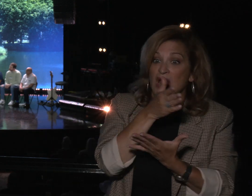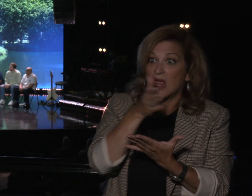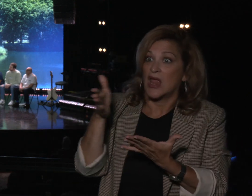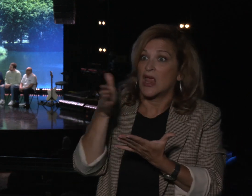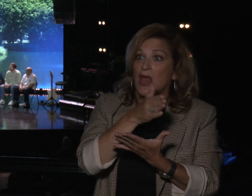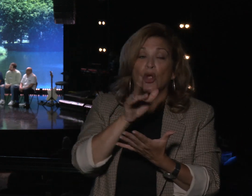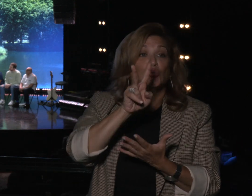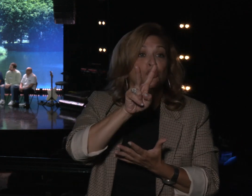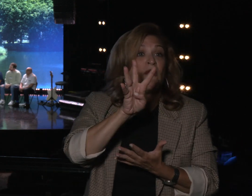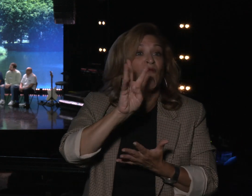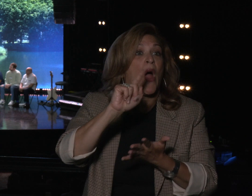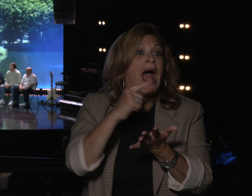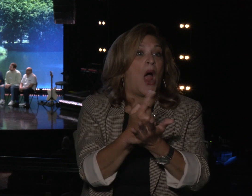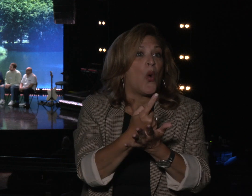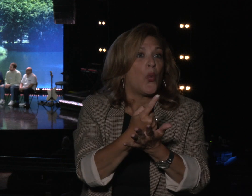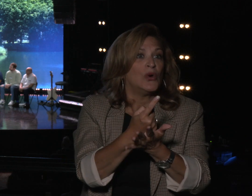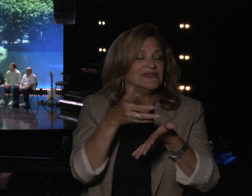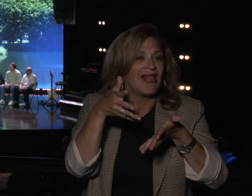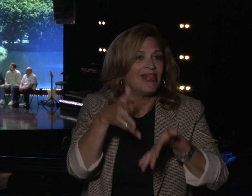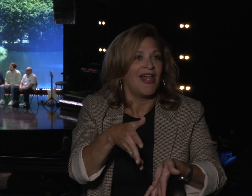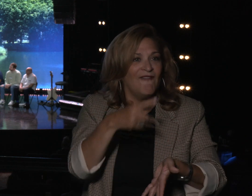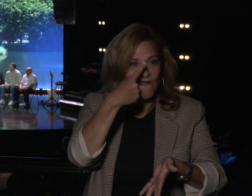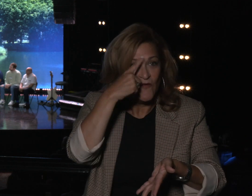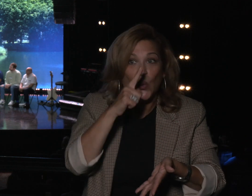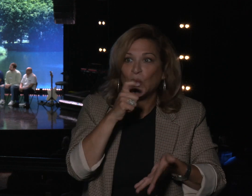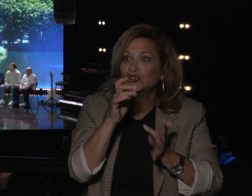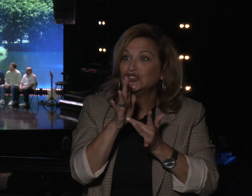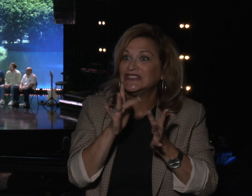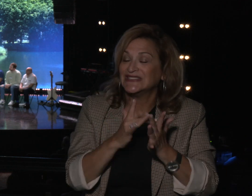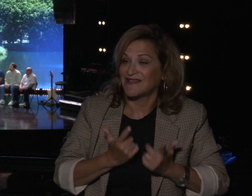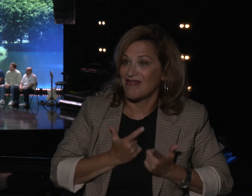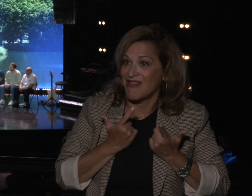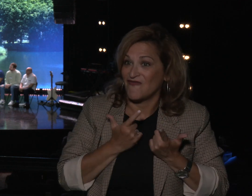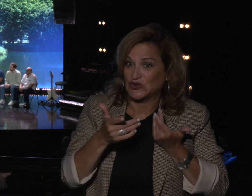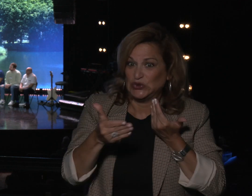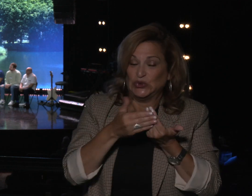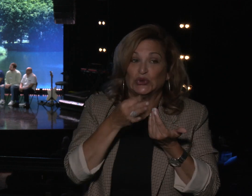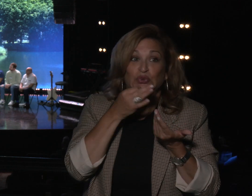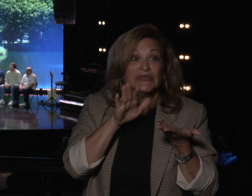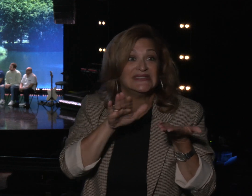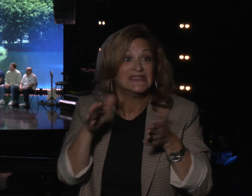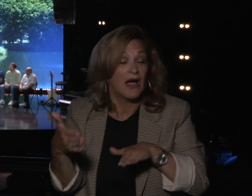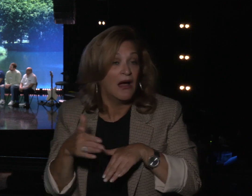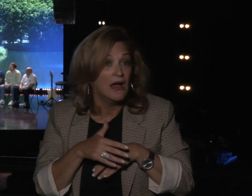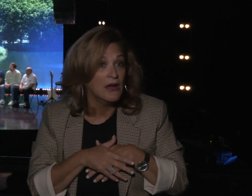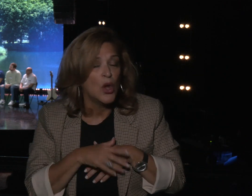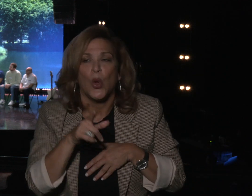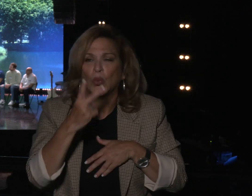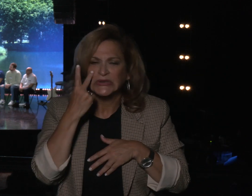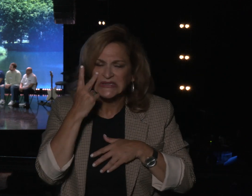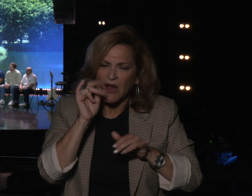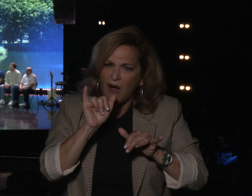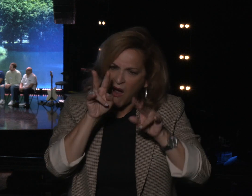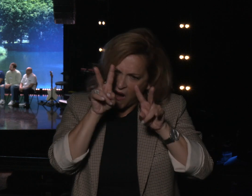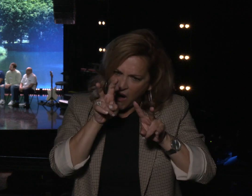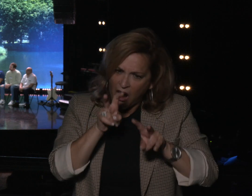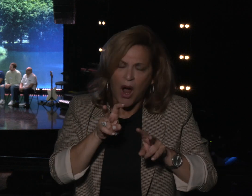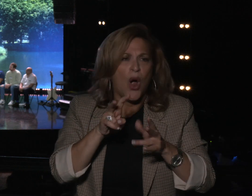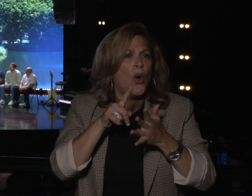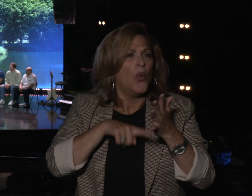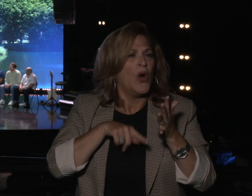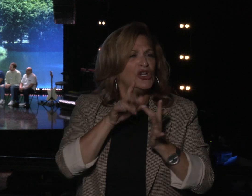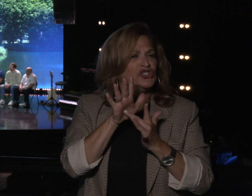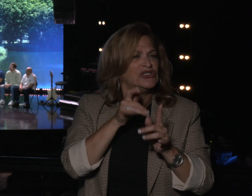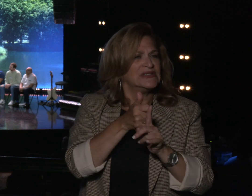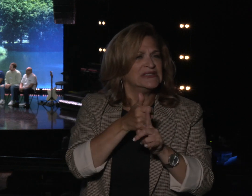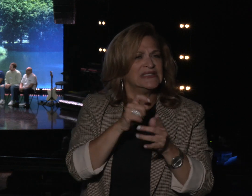period, we'll go through what Jesus did and what he said. It's like a dad talking to